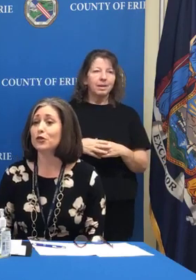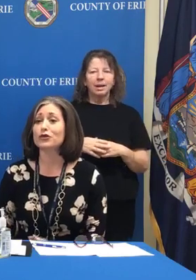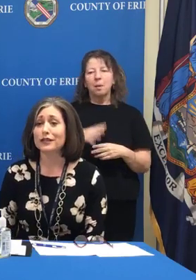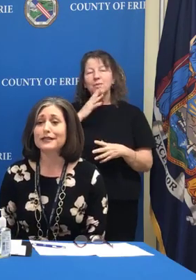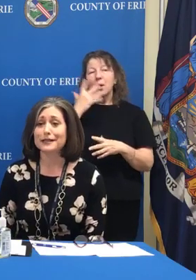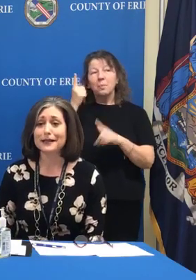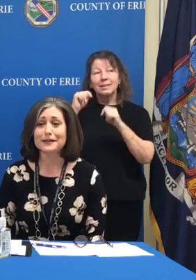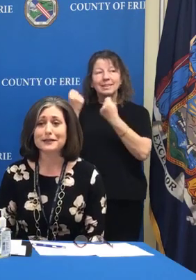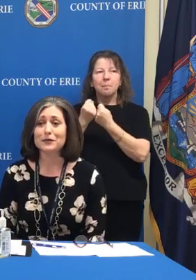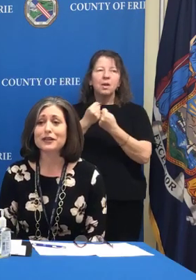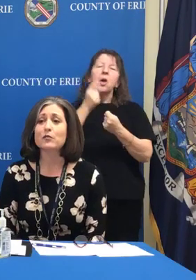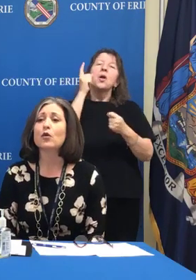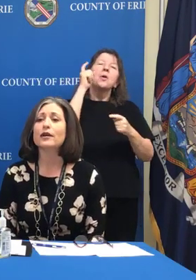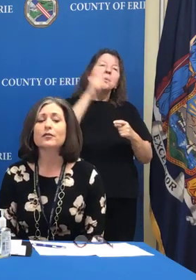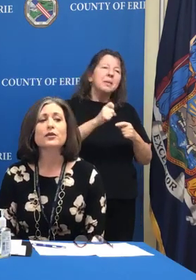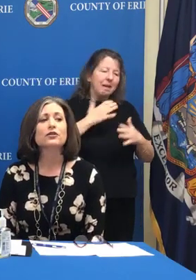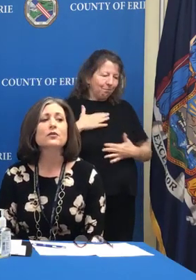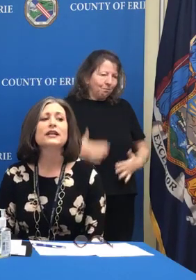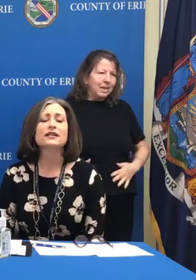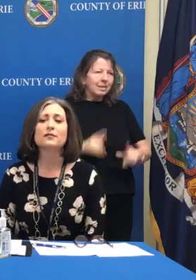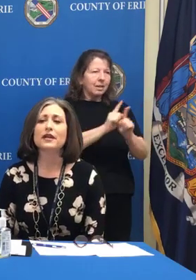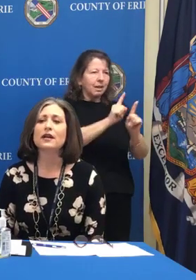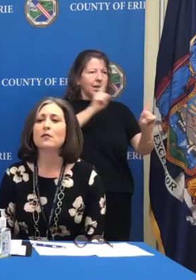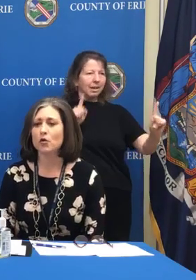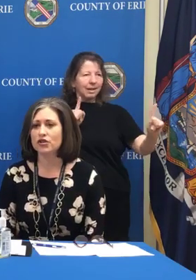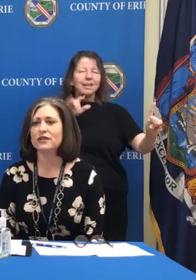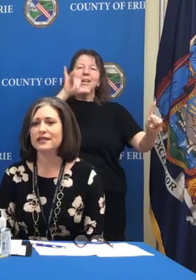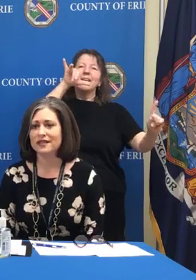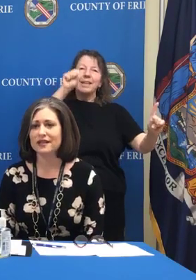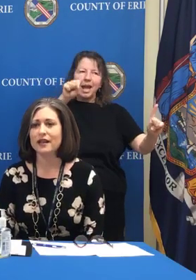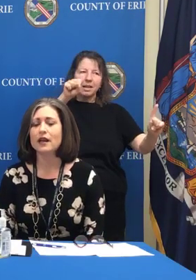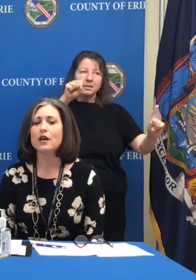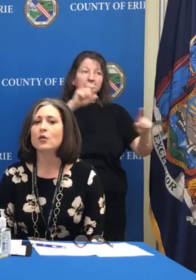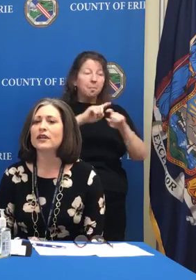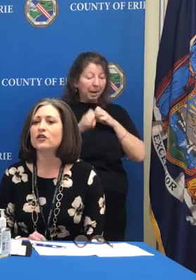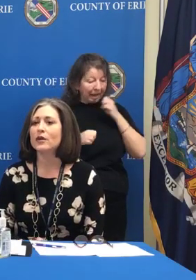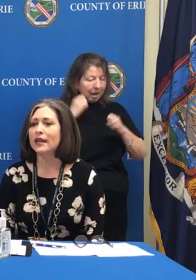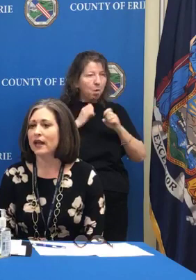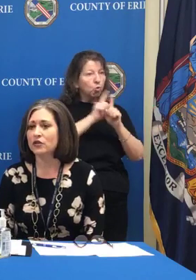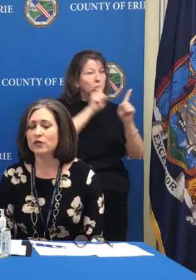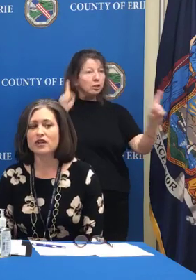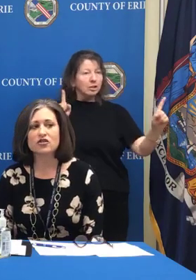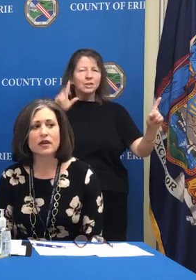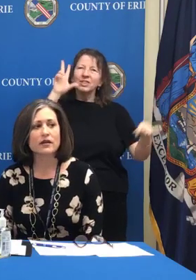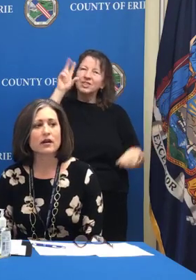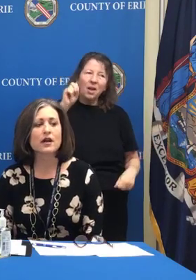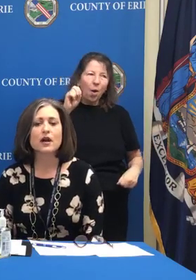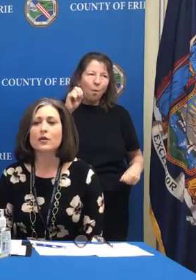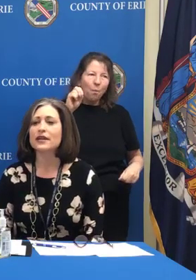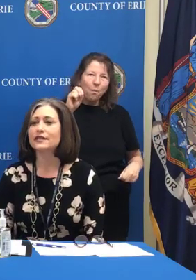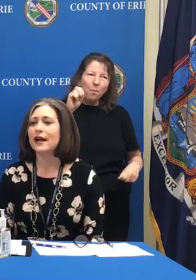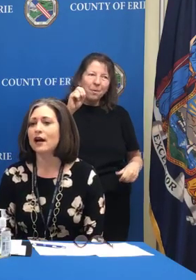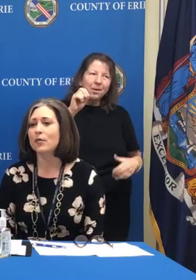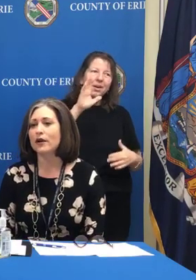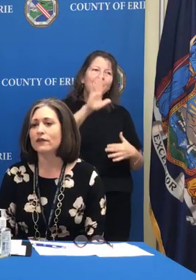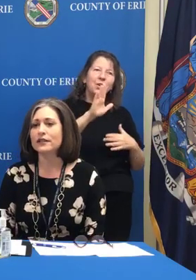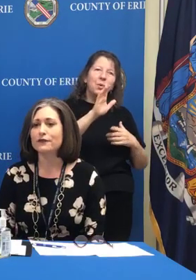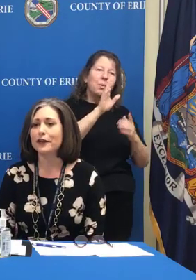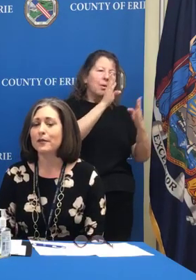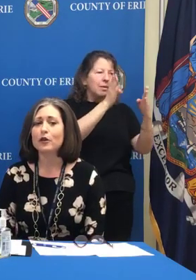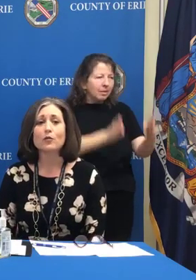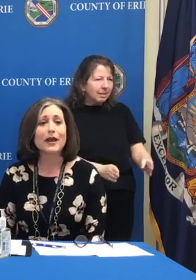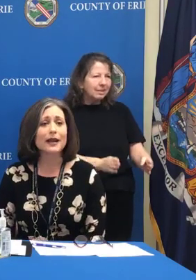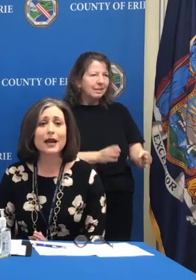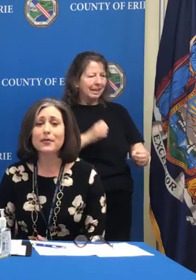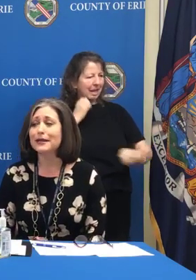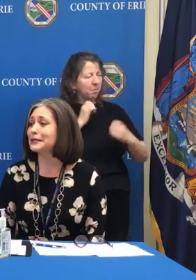to be socially distant. This is really important, but we don't need to be emotionally distant. We need to engage with each other. We need to help our friends and